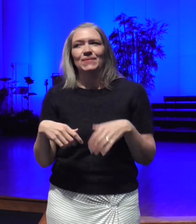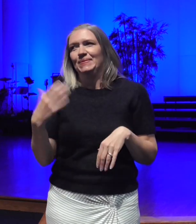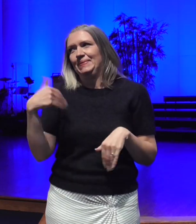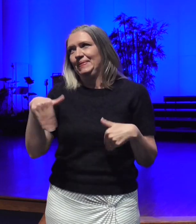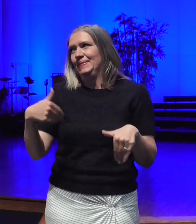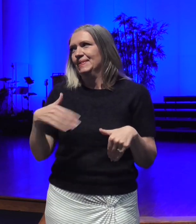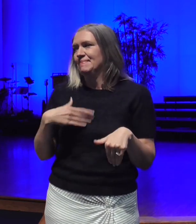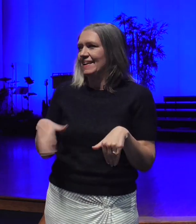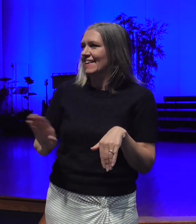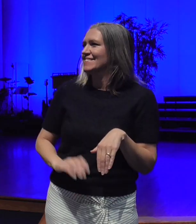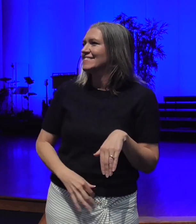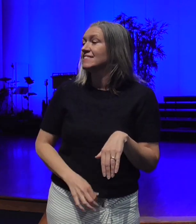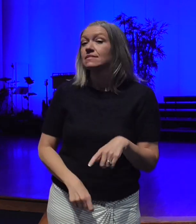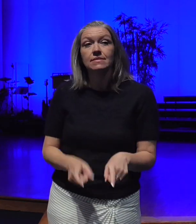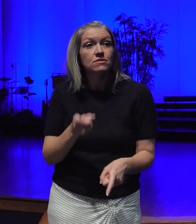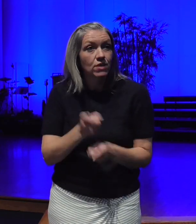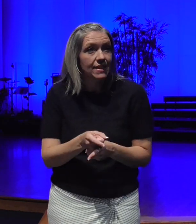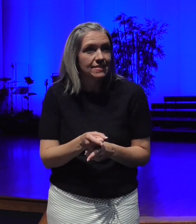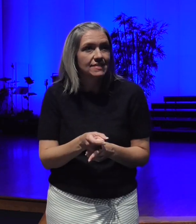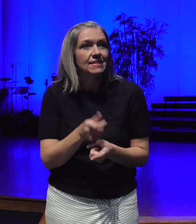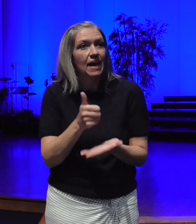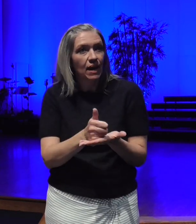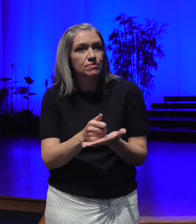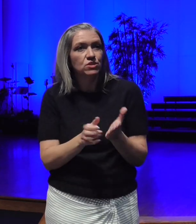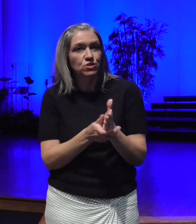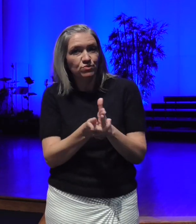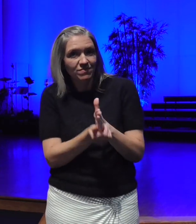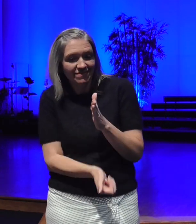God. Yeah. He's right, it does.